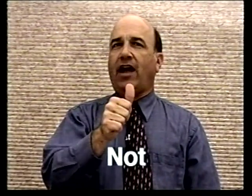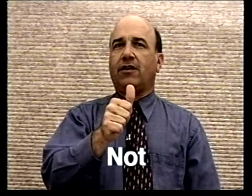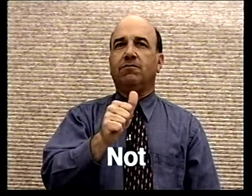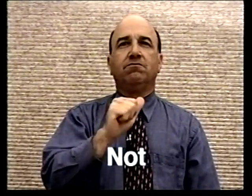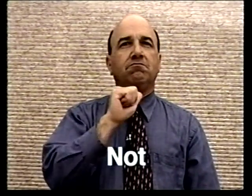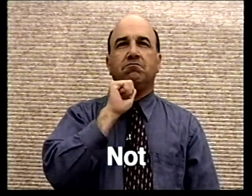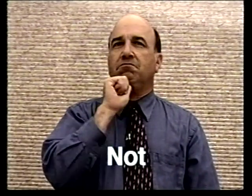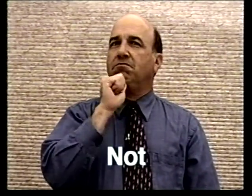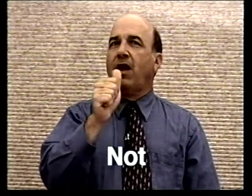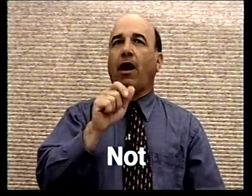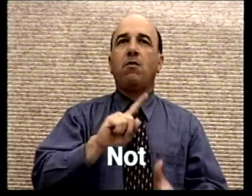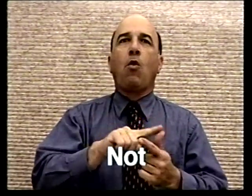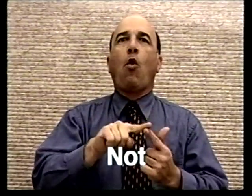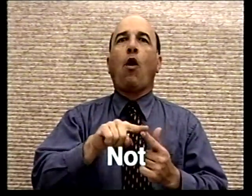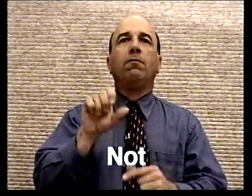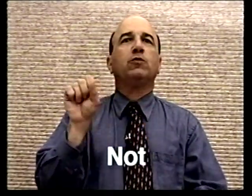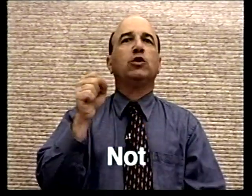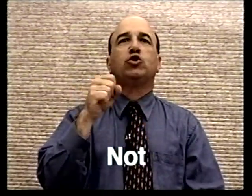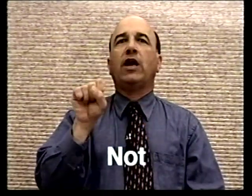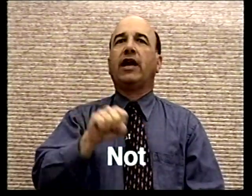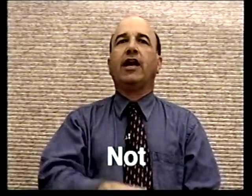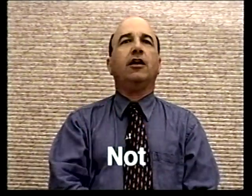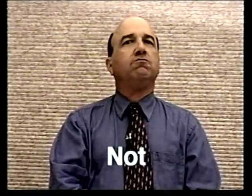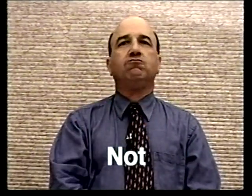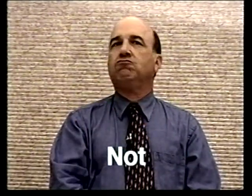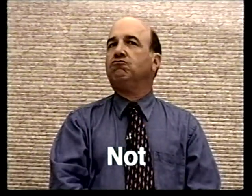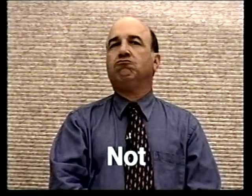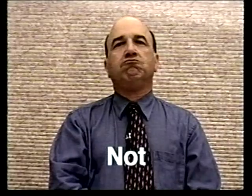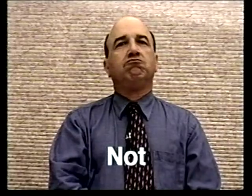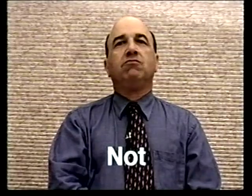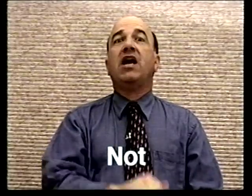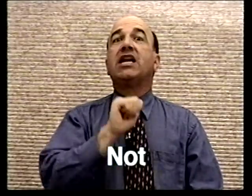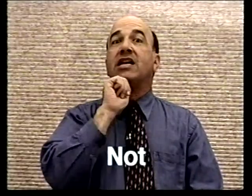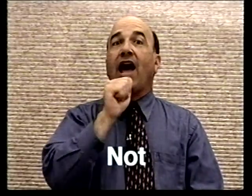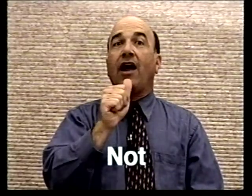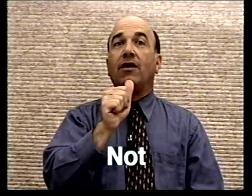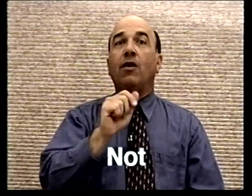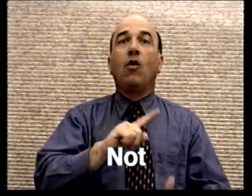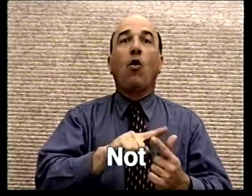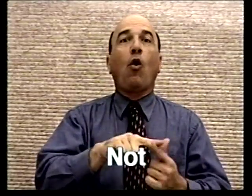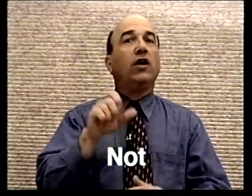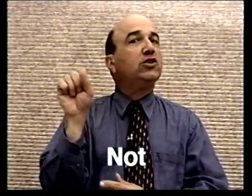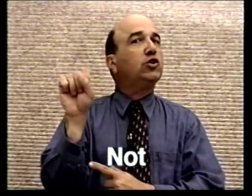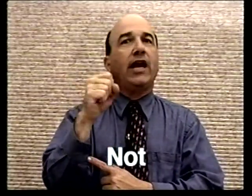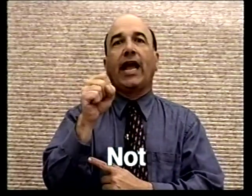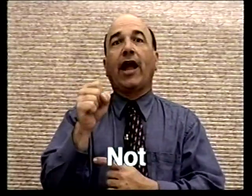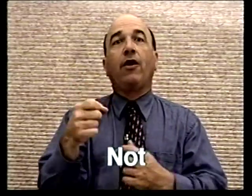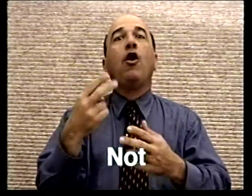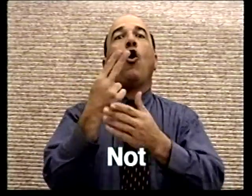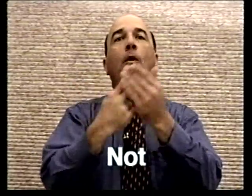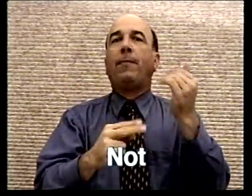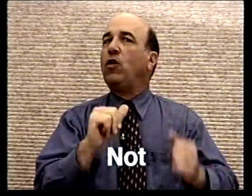Not or to shake your head. Not or shake your head, or both.